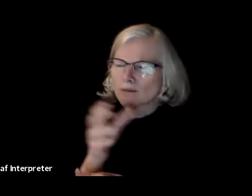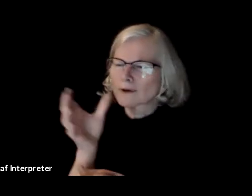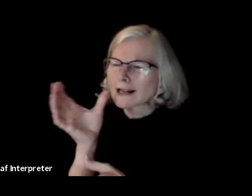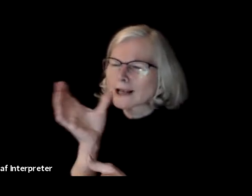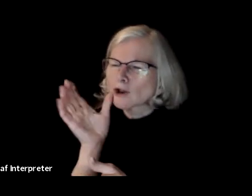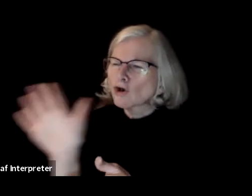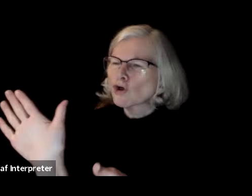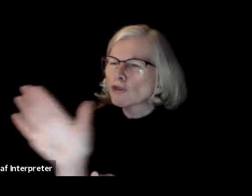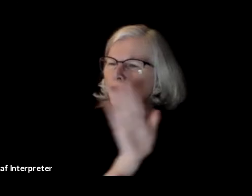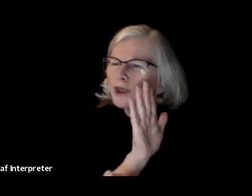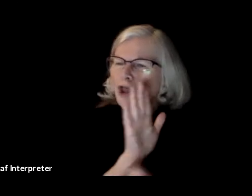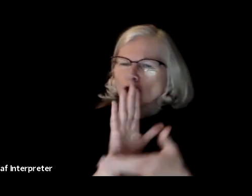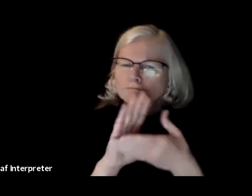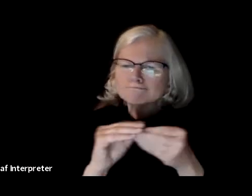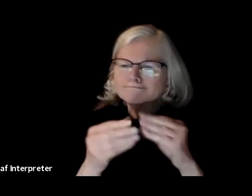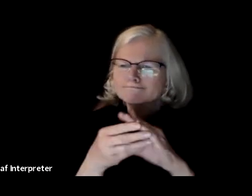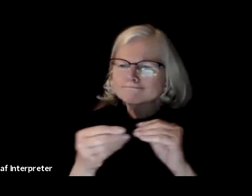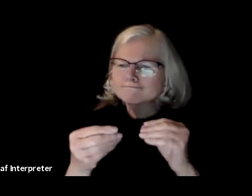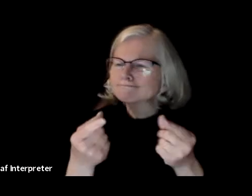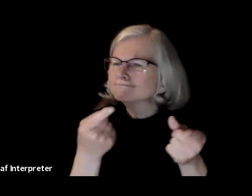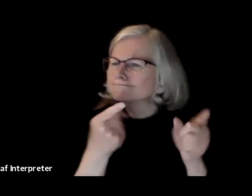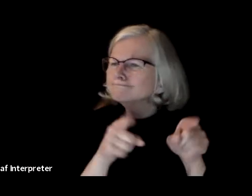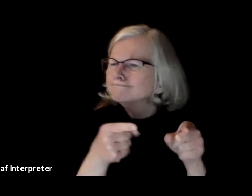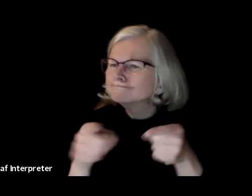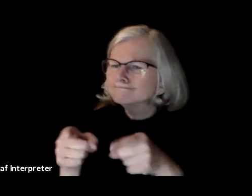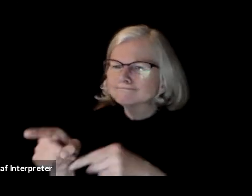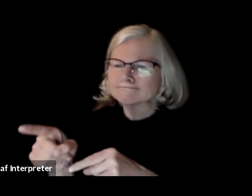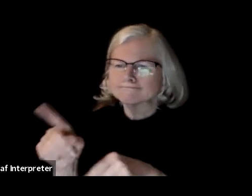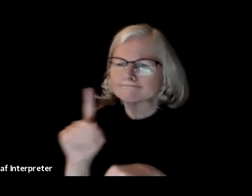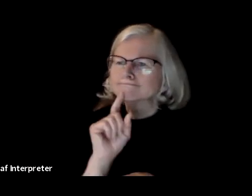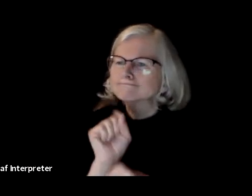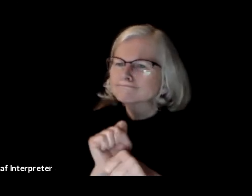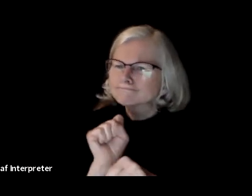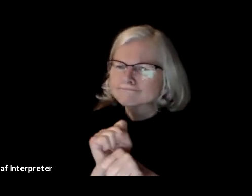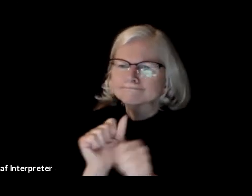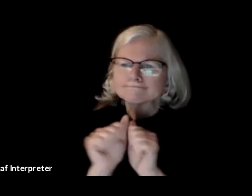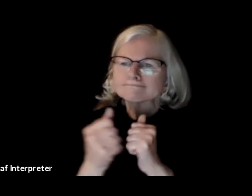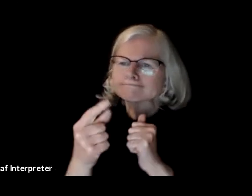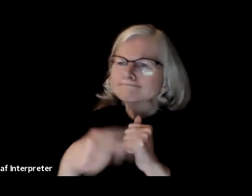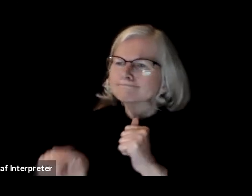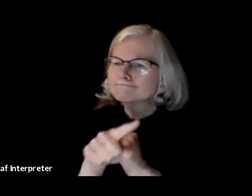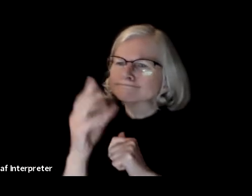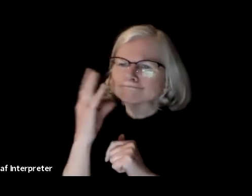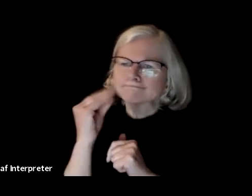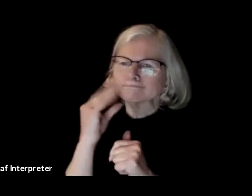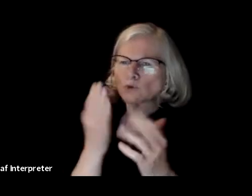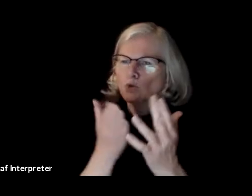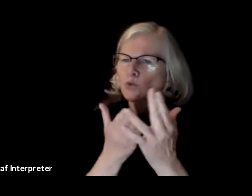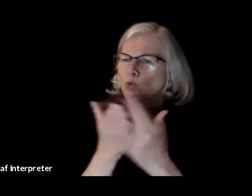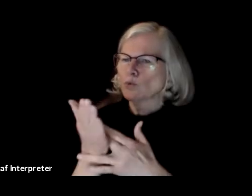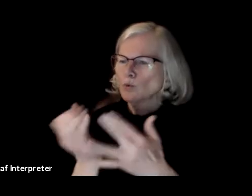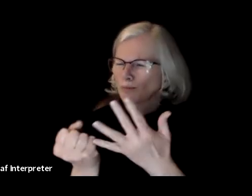ground and how are they doing getting through the current priority populations.